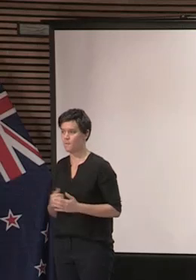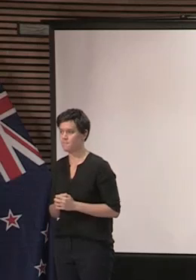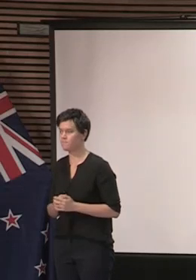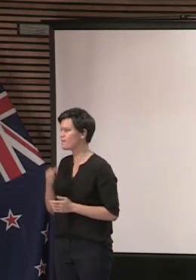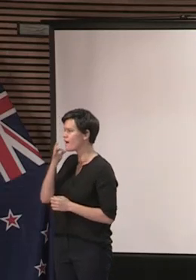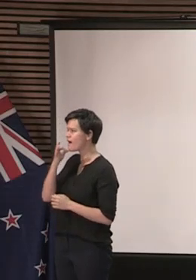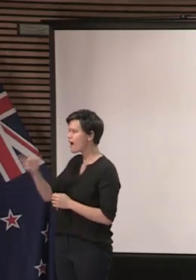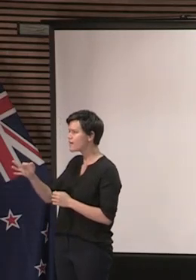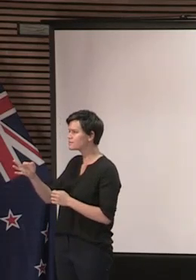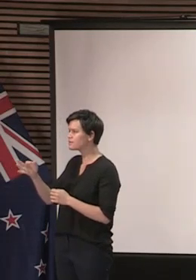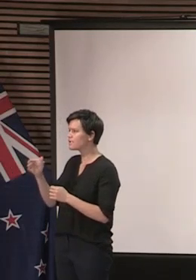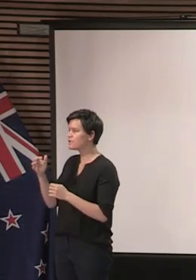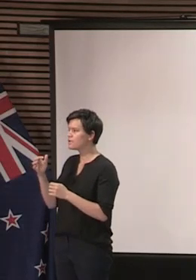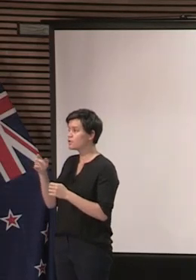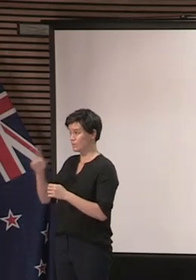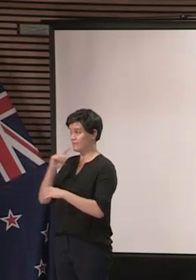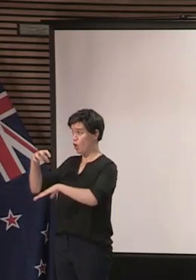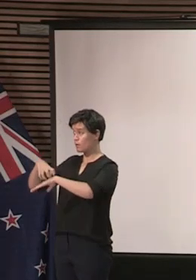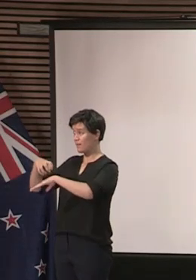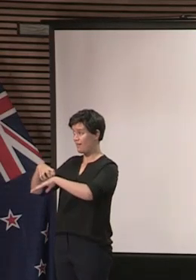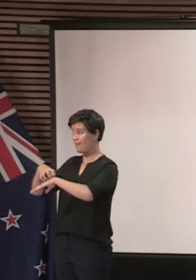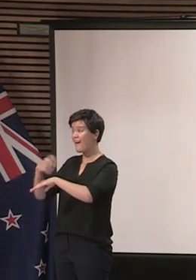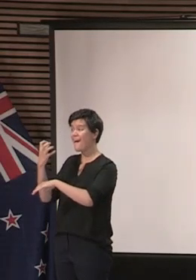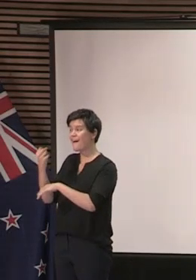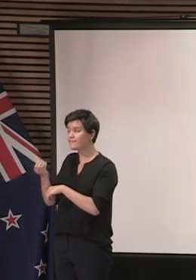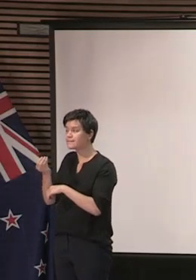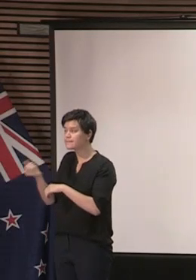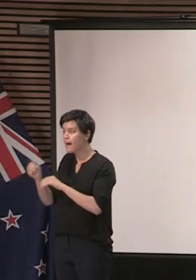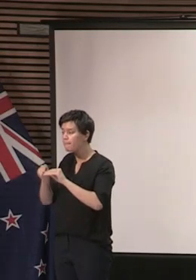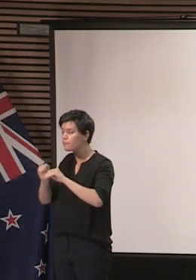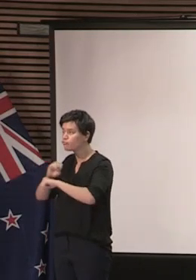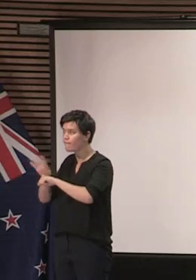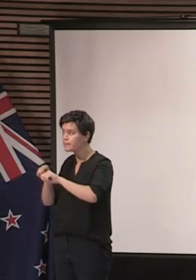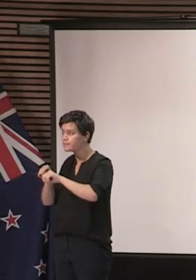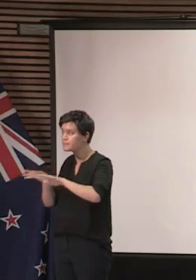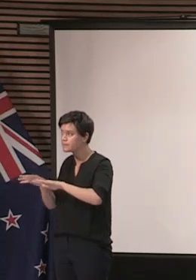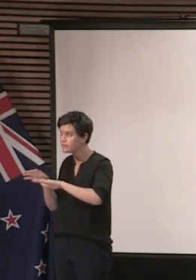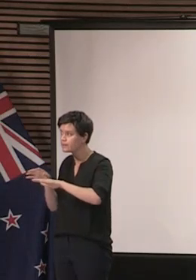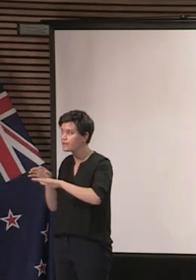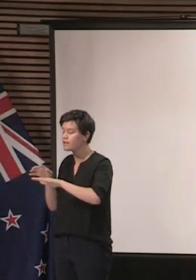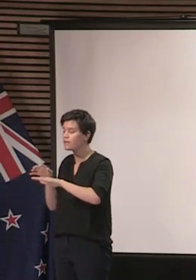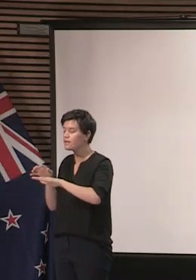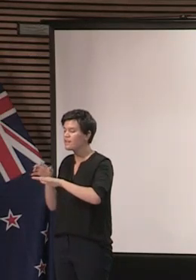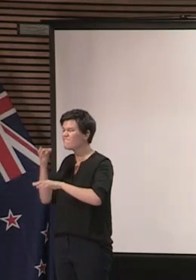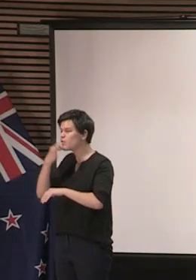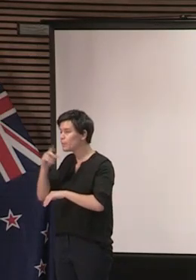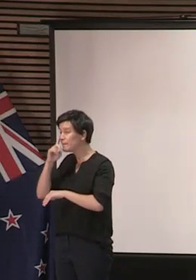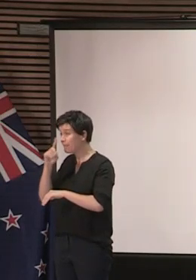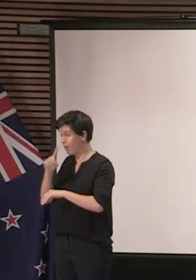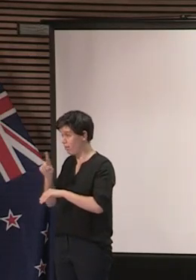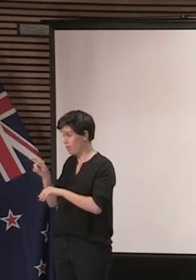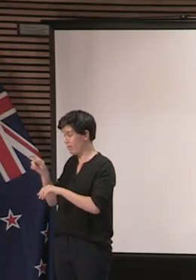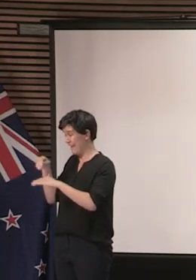the hospitals that you mentioned? You said only a limited number had actually been transferred from patients. So is it